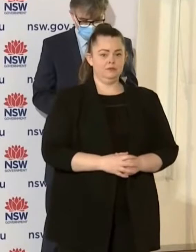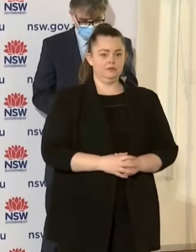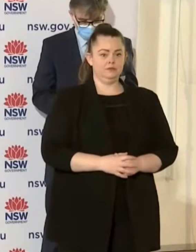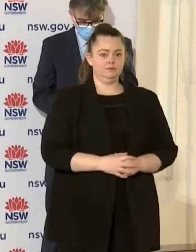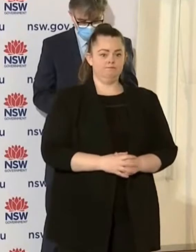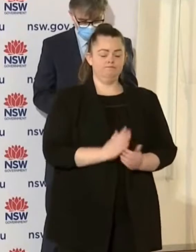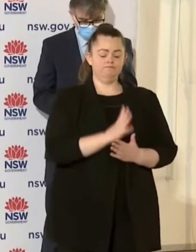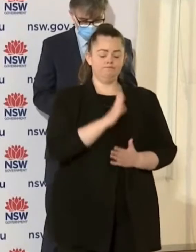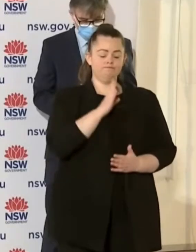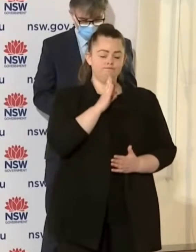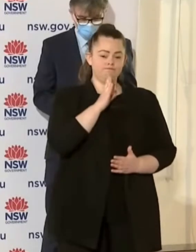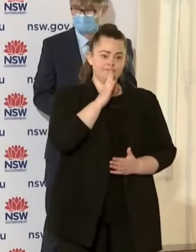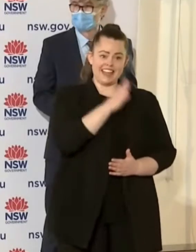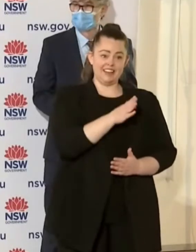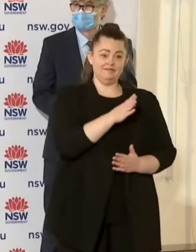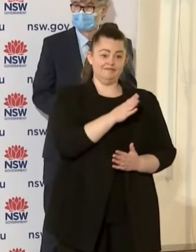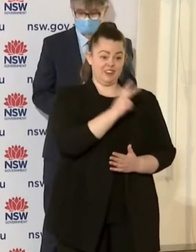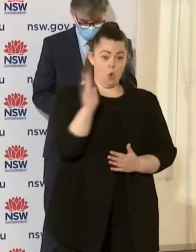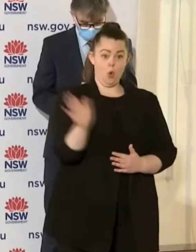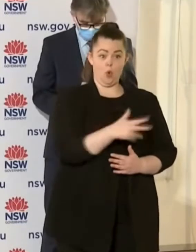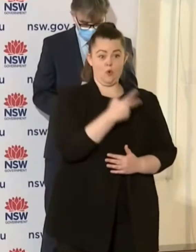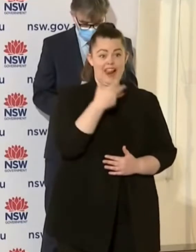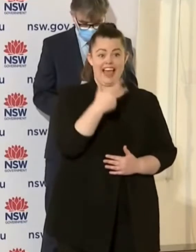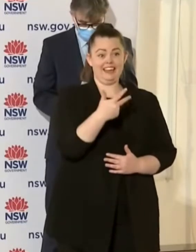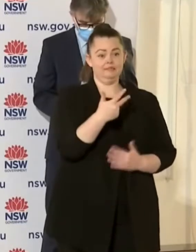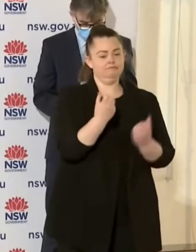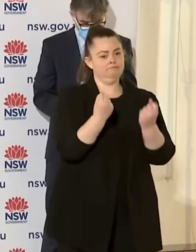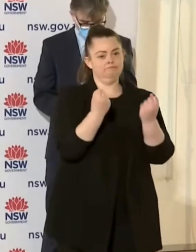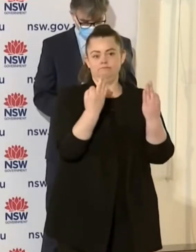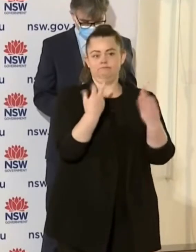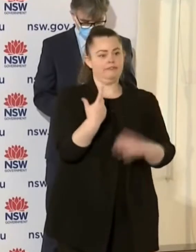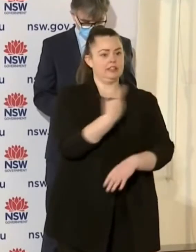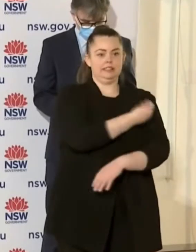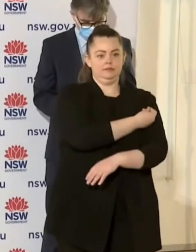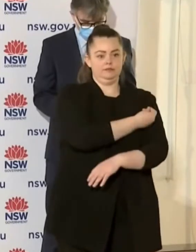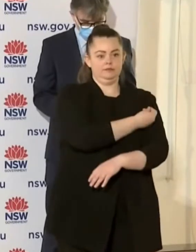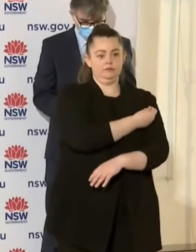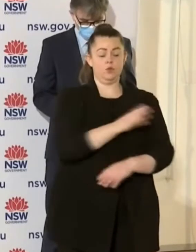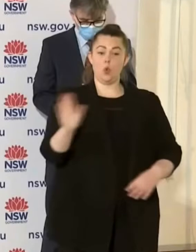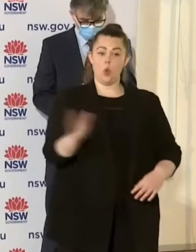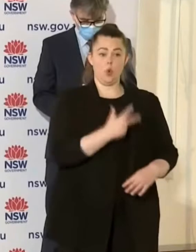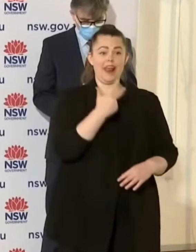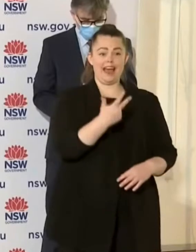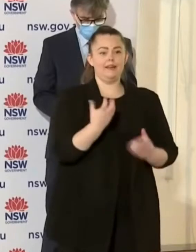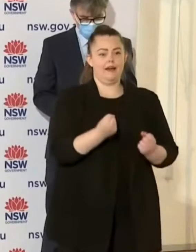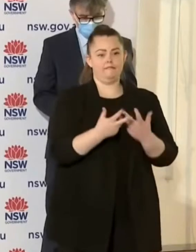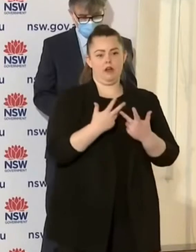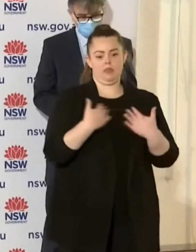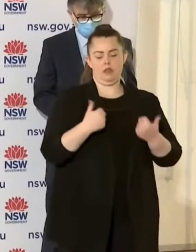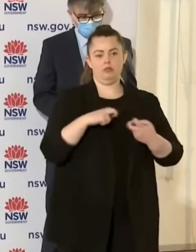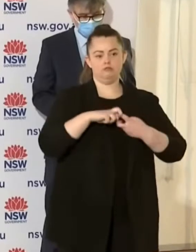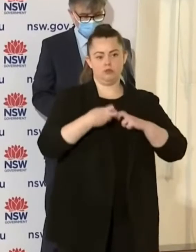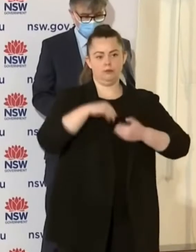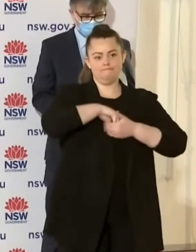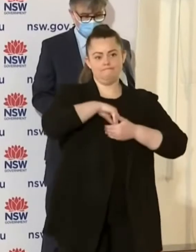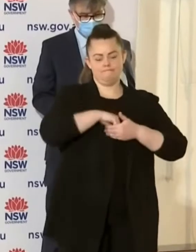Particularly sadly, none of these people were vaccinated. All had underlying health conditions. I extend